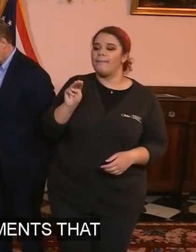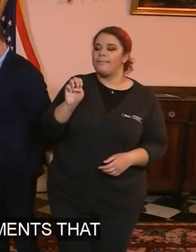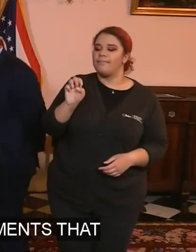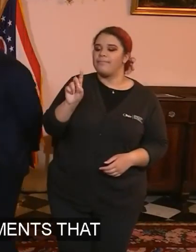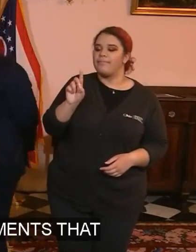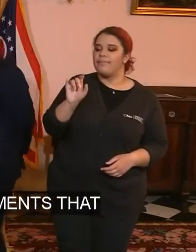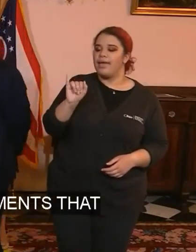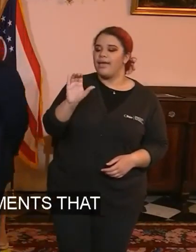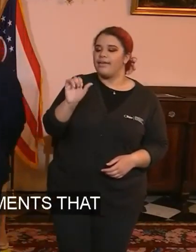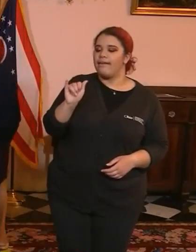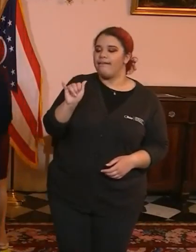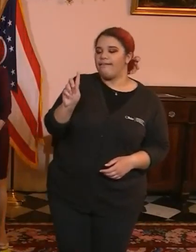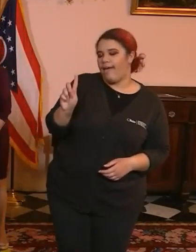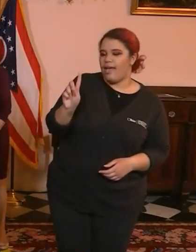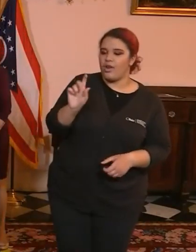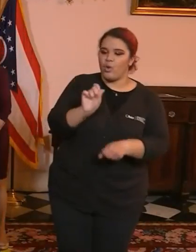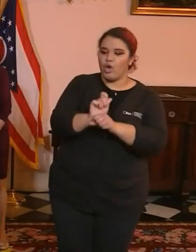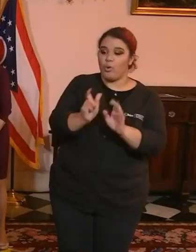shocks to our economy?